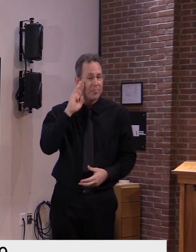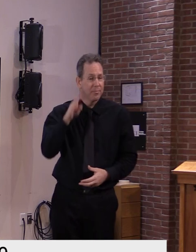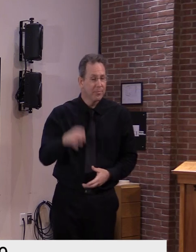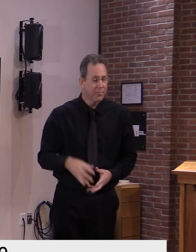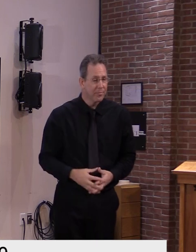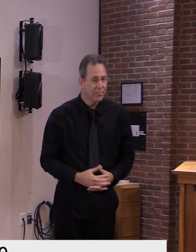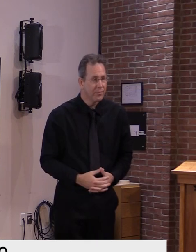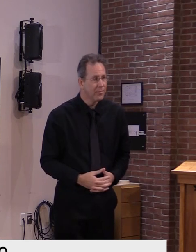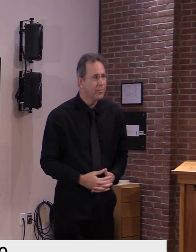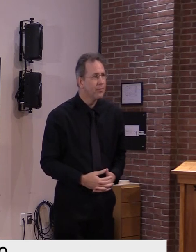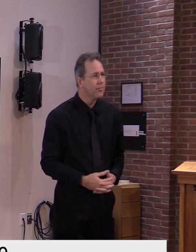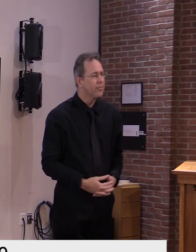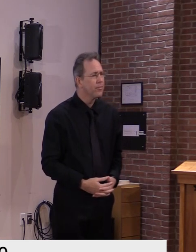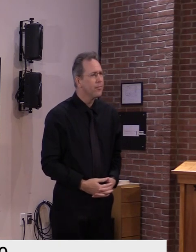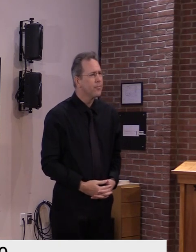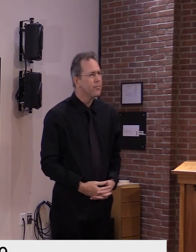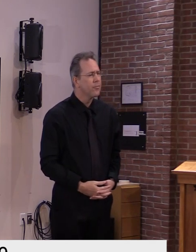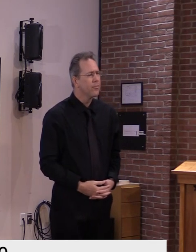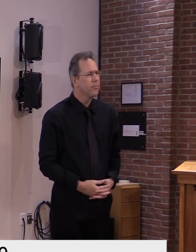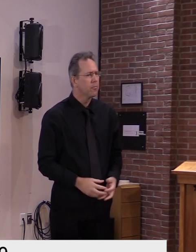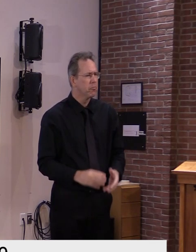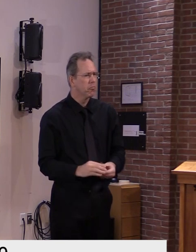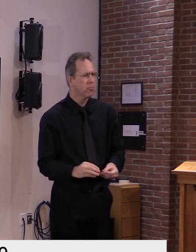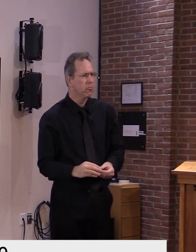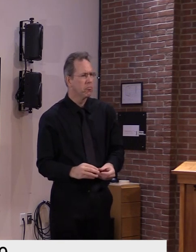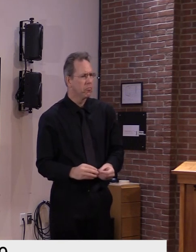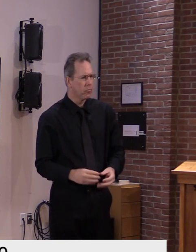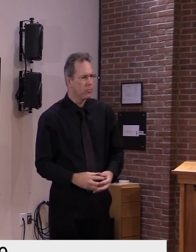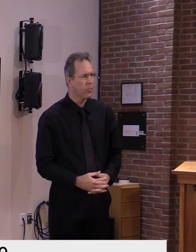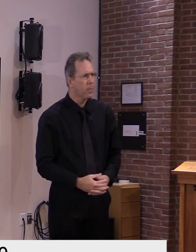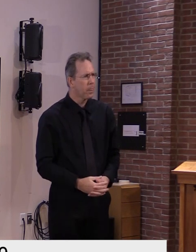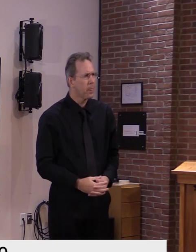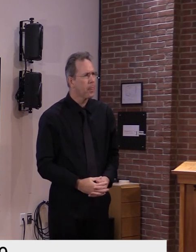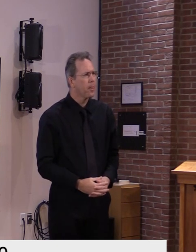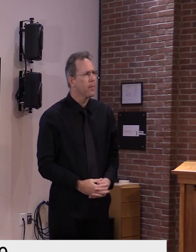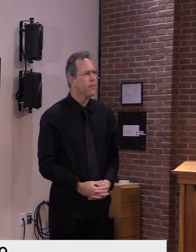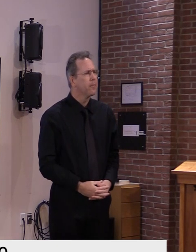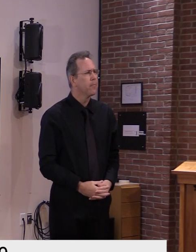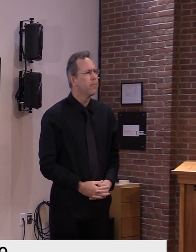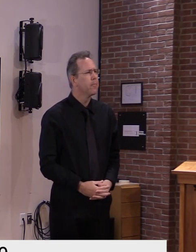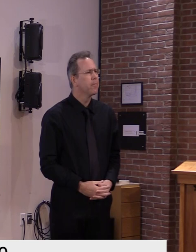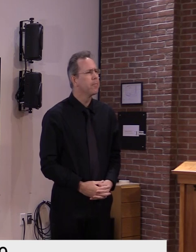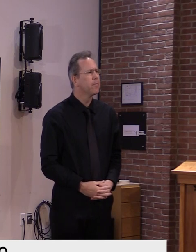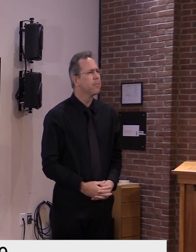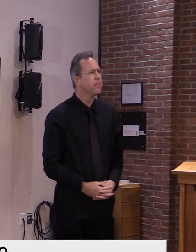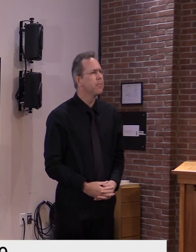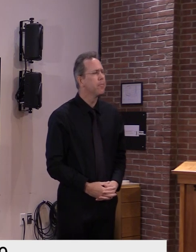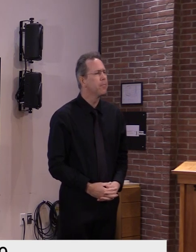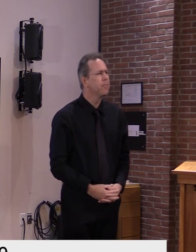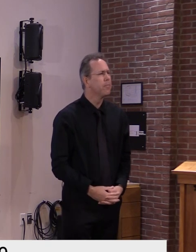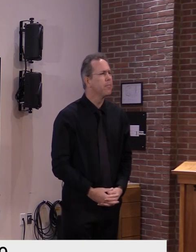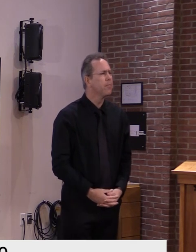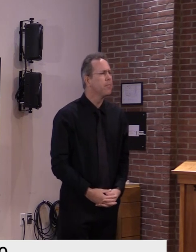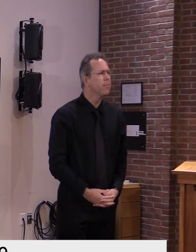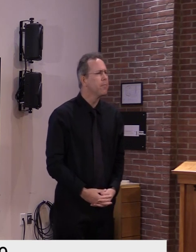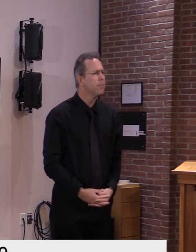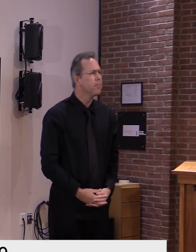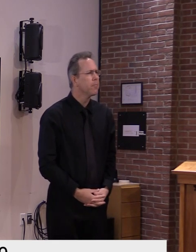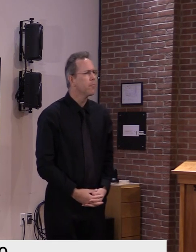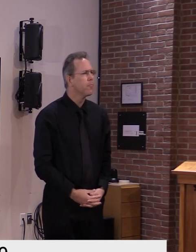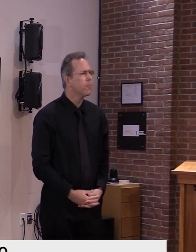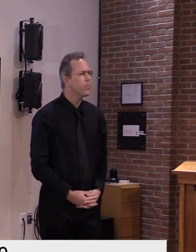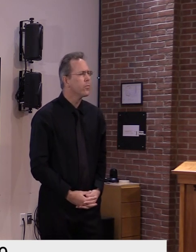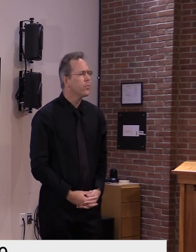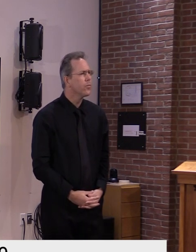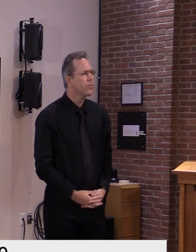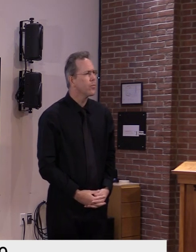I'm wondering, I know that healthcare workers and the residents and staff of long-term care facilities are sort of in